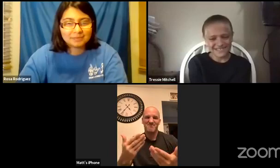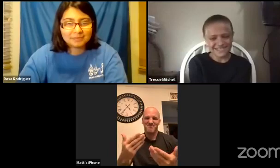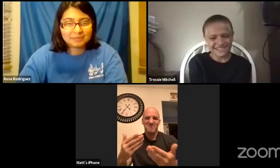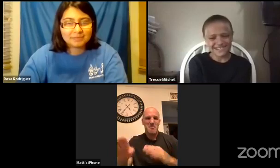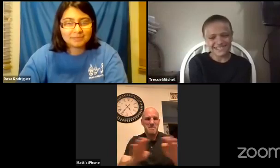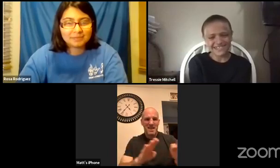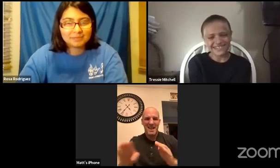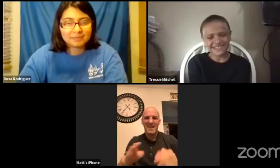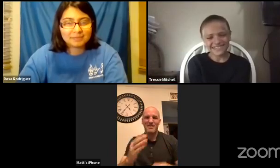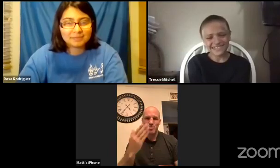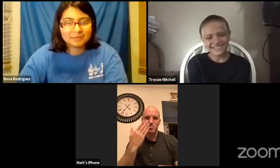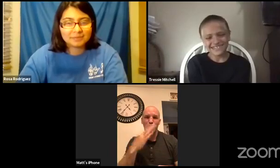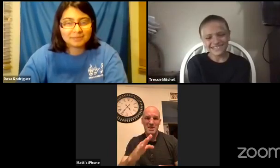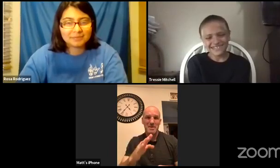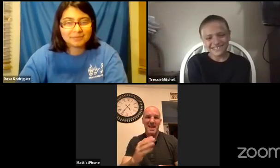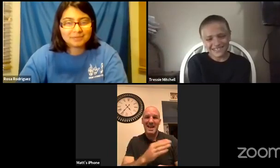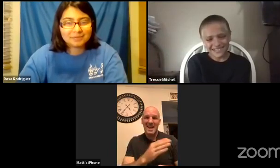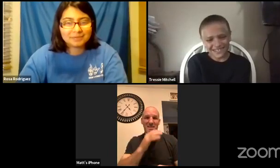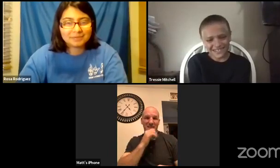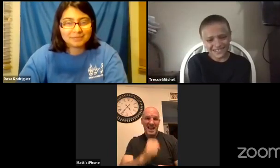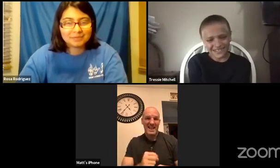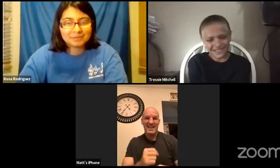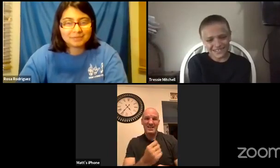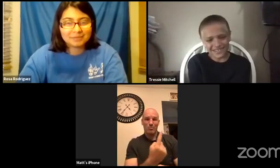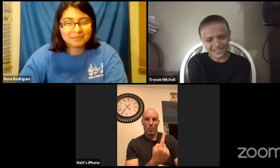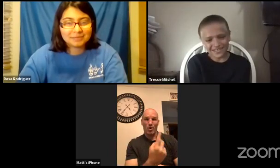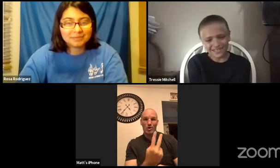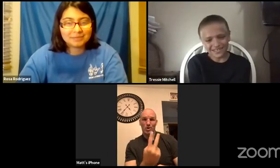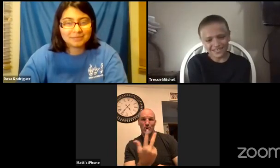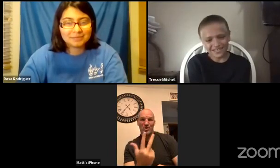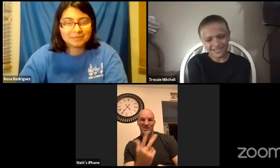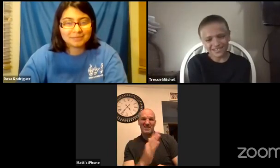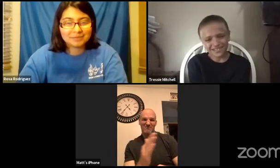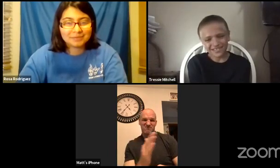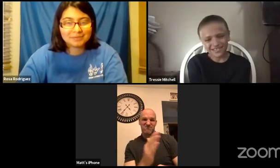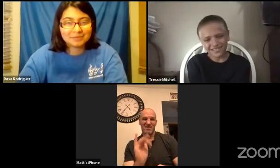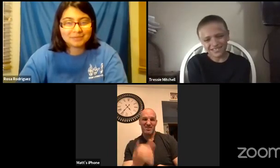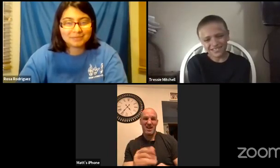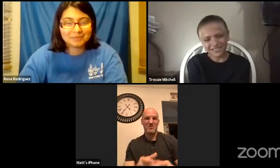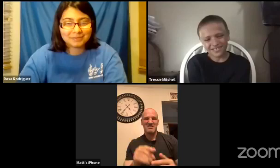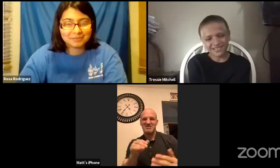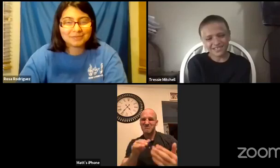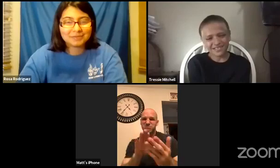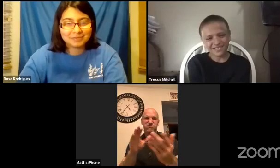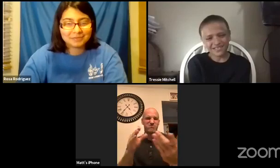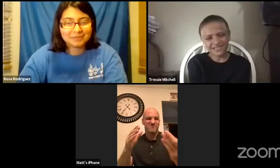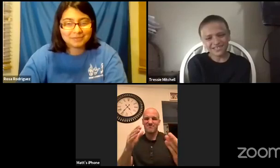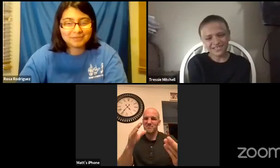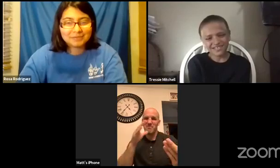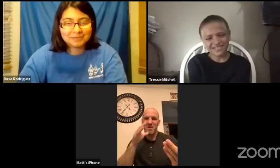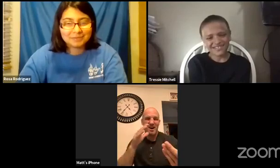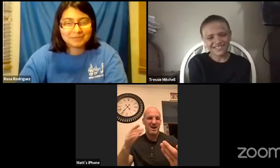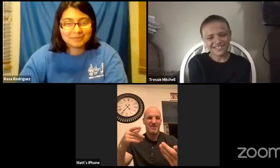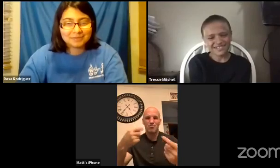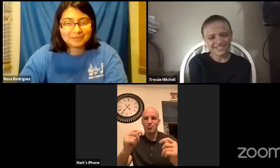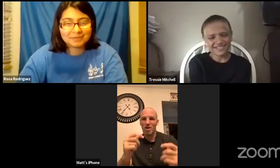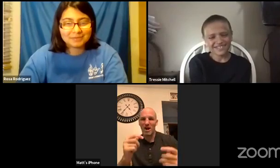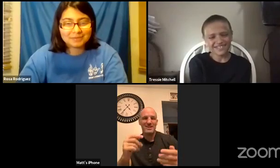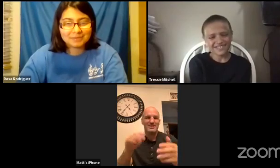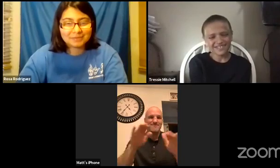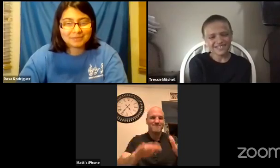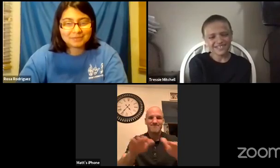born deaf in my family when no one else was. And I admit, from the ages of 1, 2, and